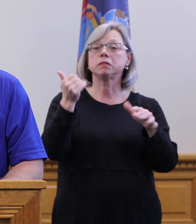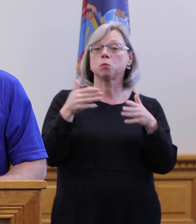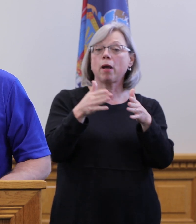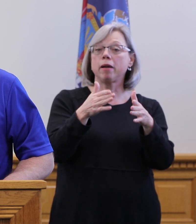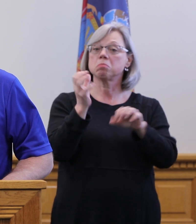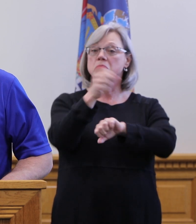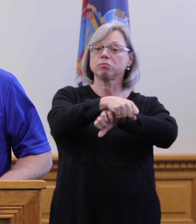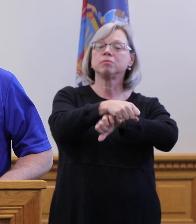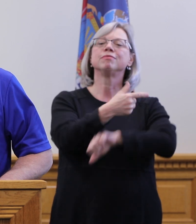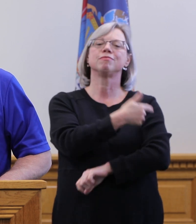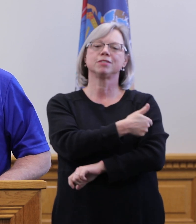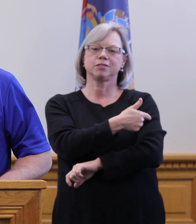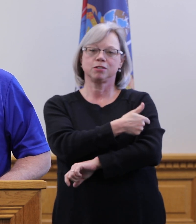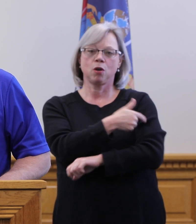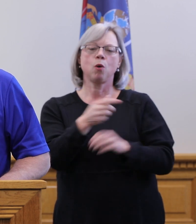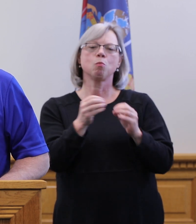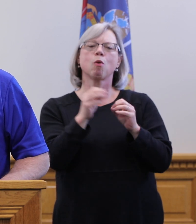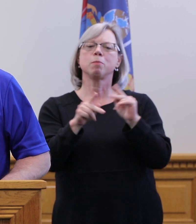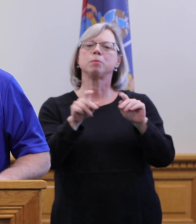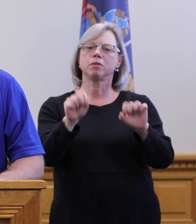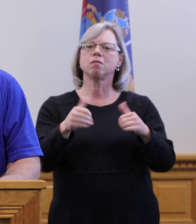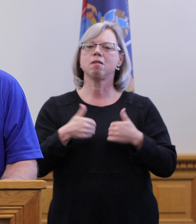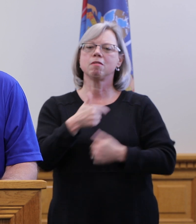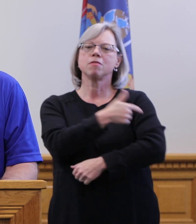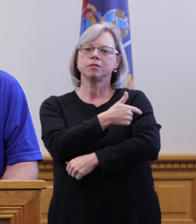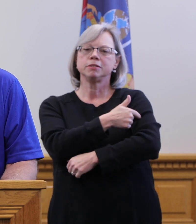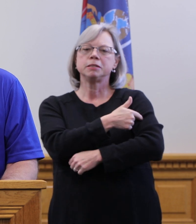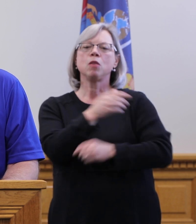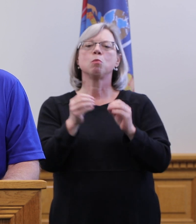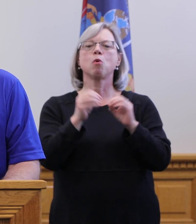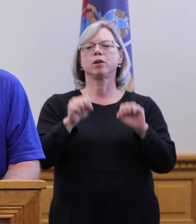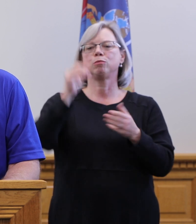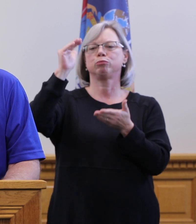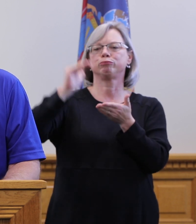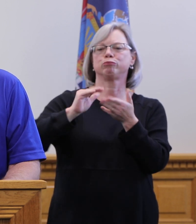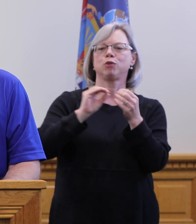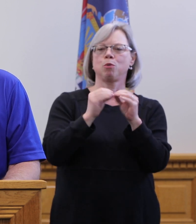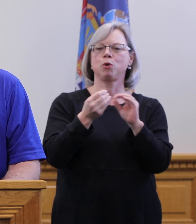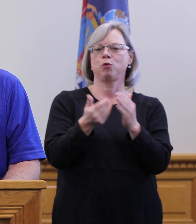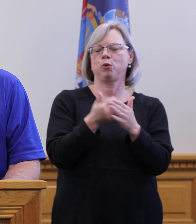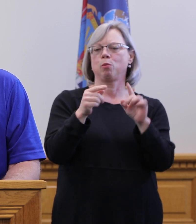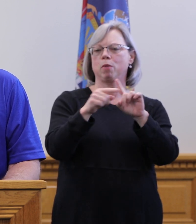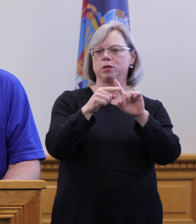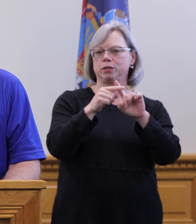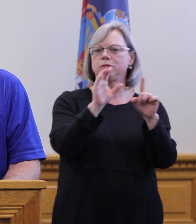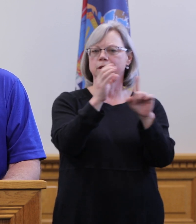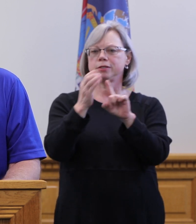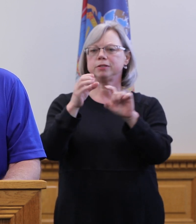residents we can get vaccinated, the more we can reduce the number of new positive cases, and the sooner we can get back to